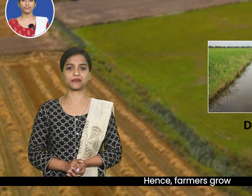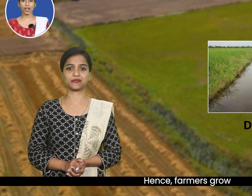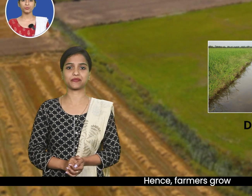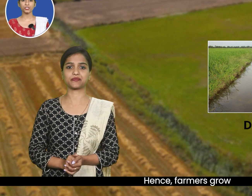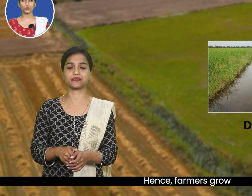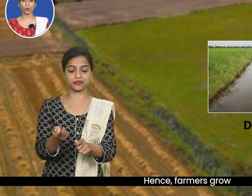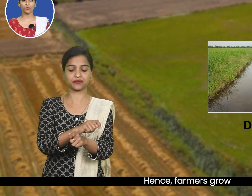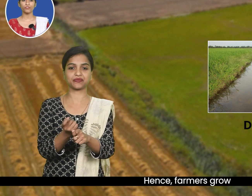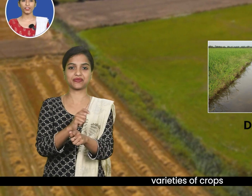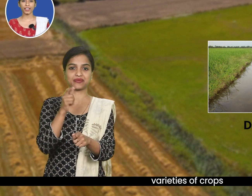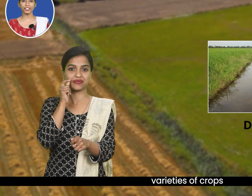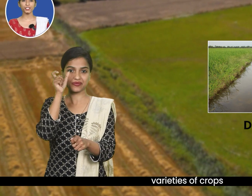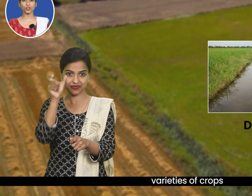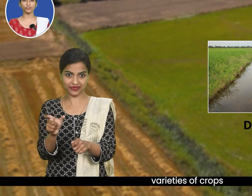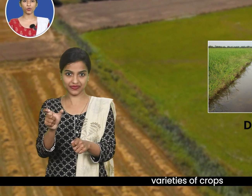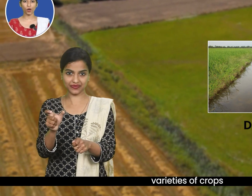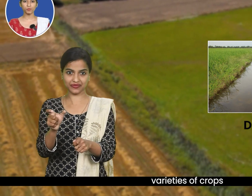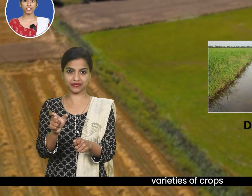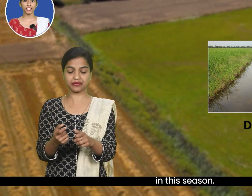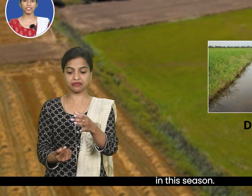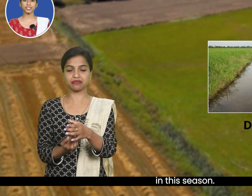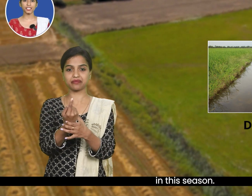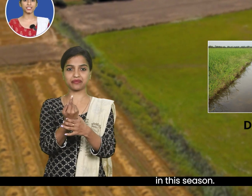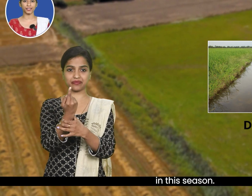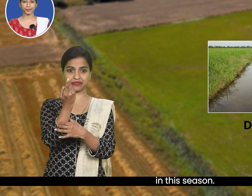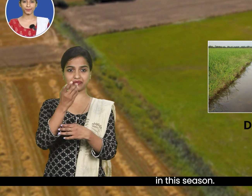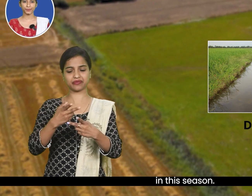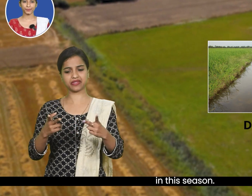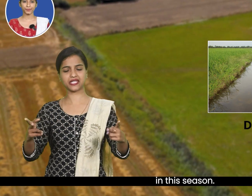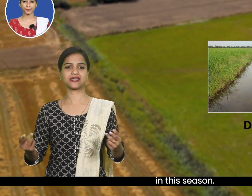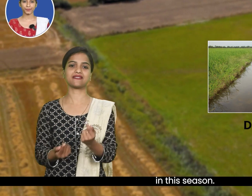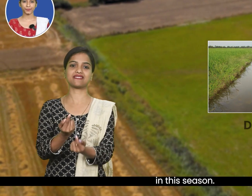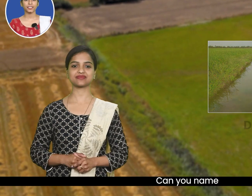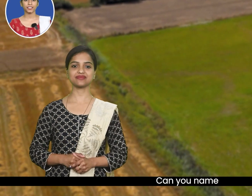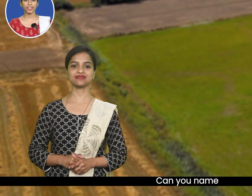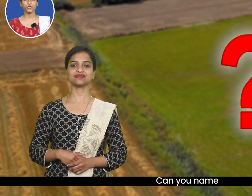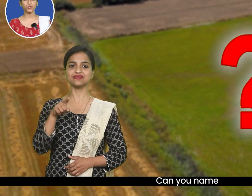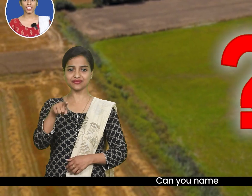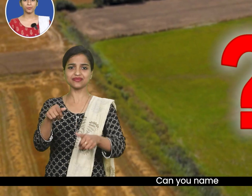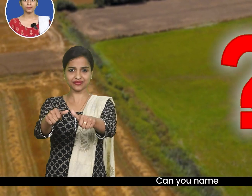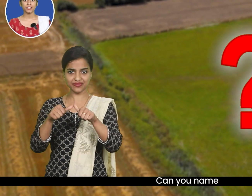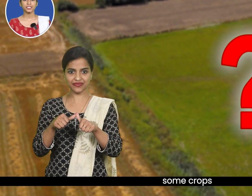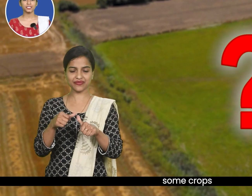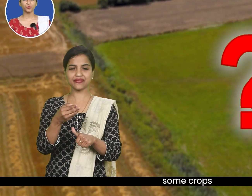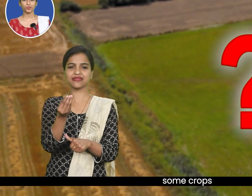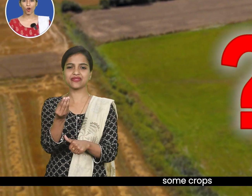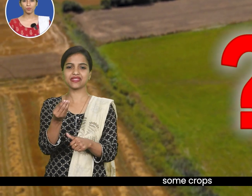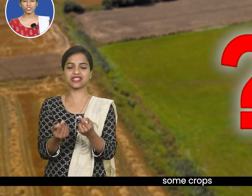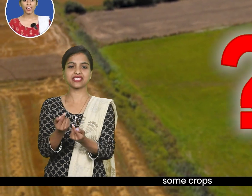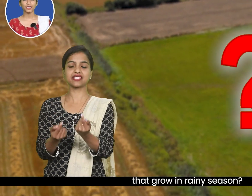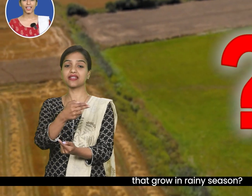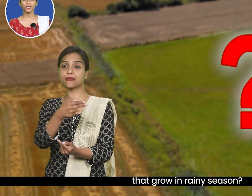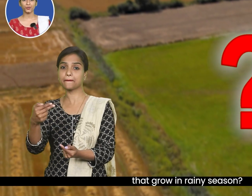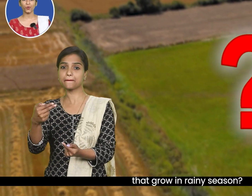Hence, farmers grow varieties of crops in this season. Can you name some